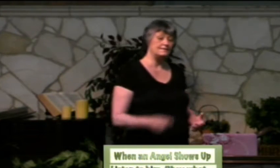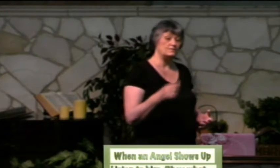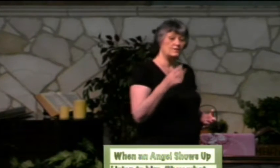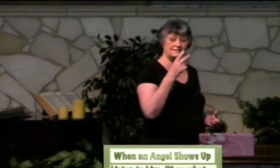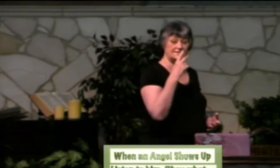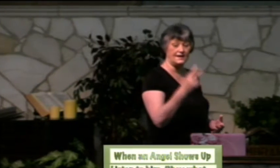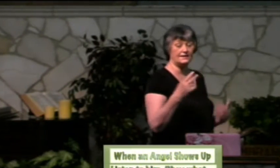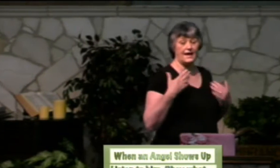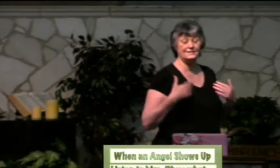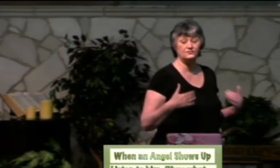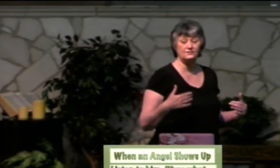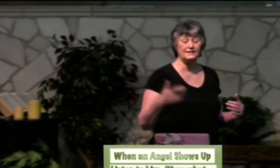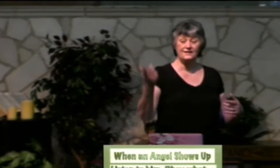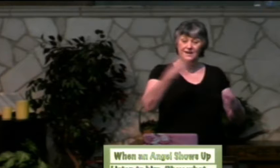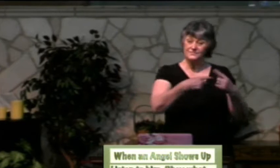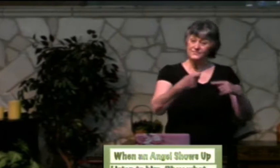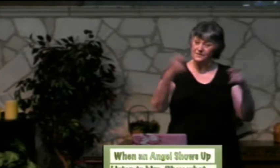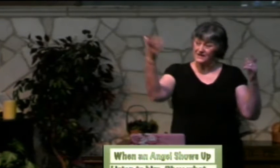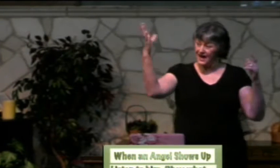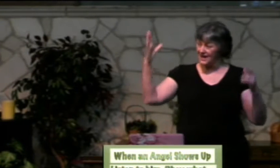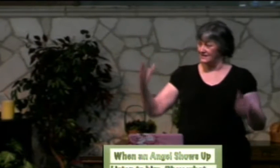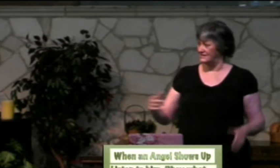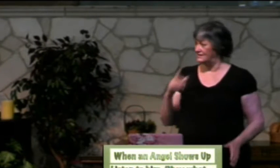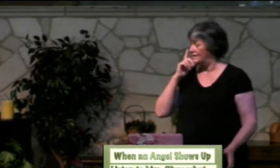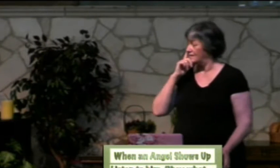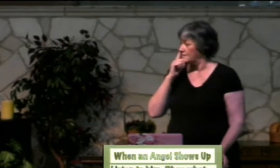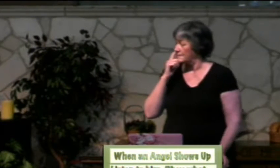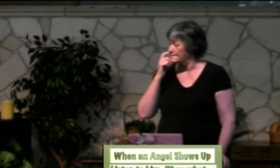We see an angel, it comes from God.